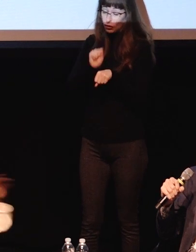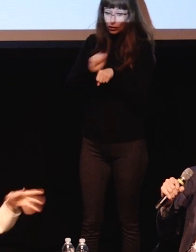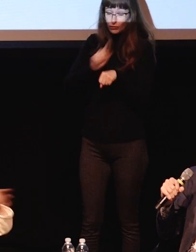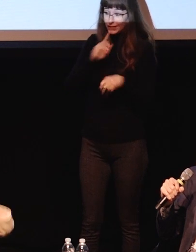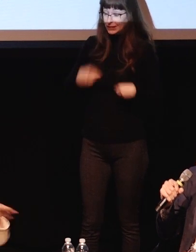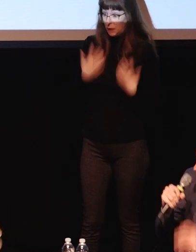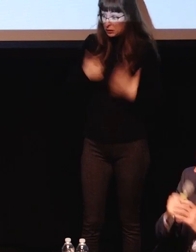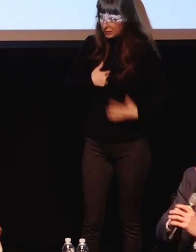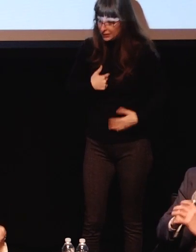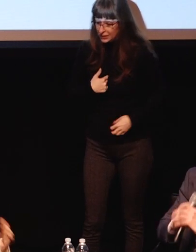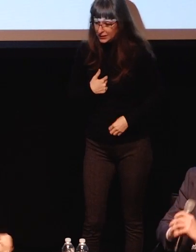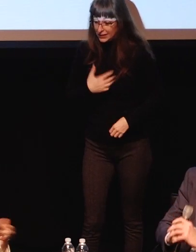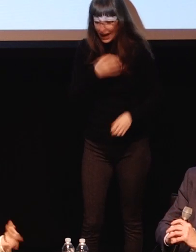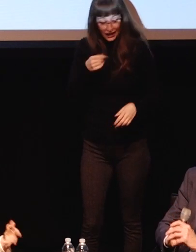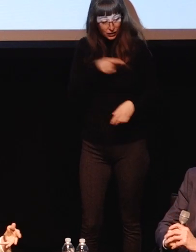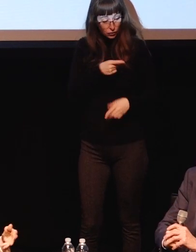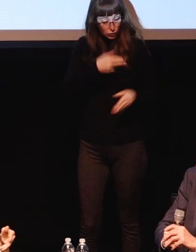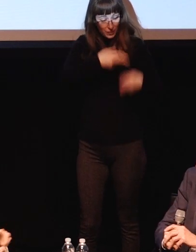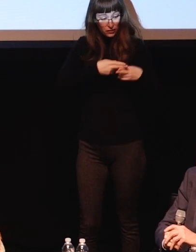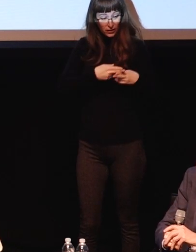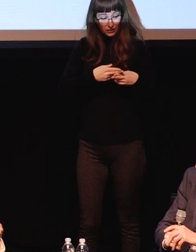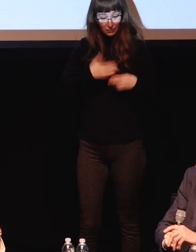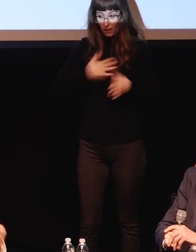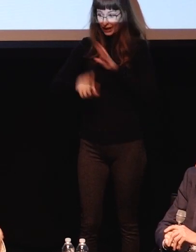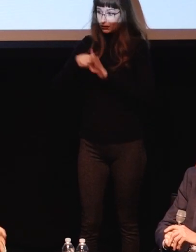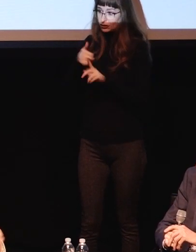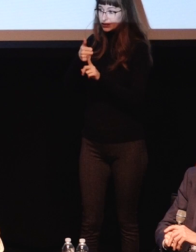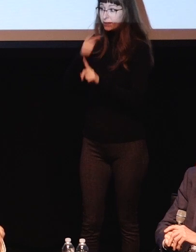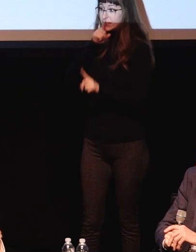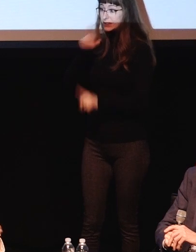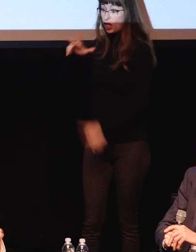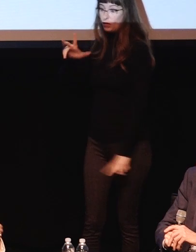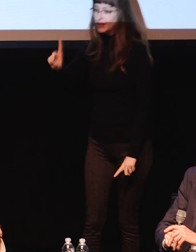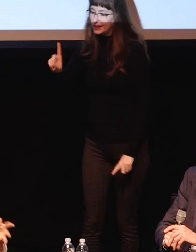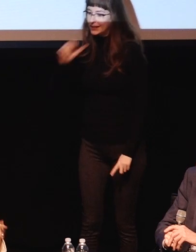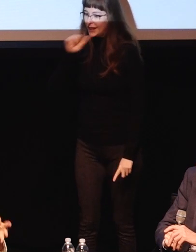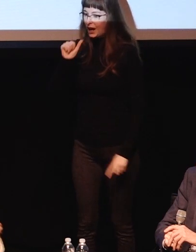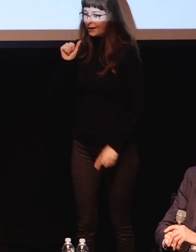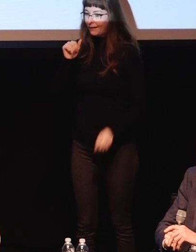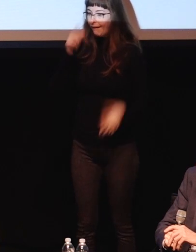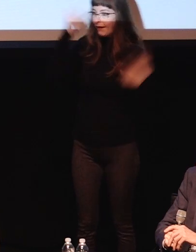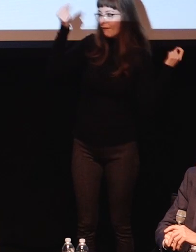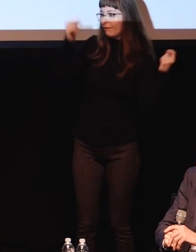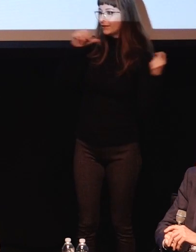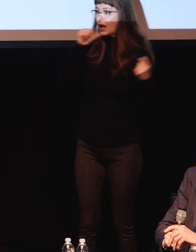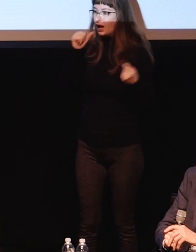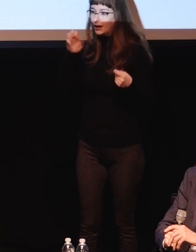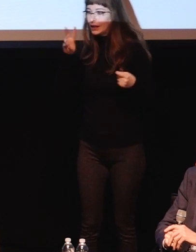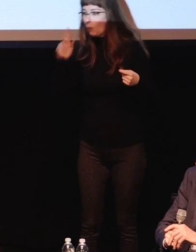and kind of to allude what you said in the beginning of creating a three-dimensional character that isn't the garden gnome or the elf or, you know, the